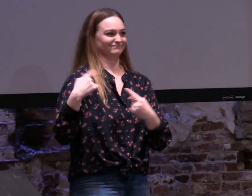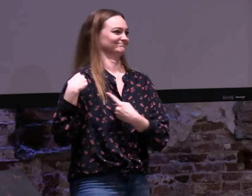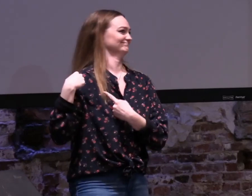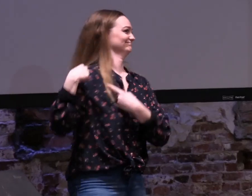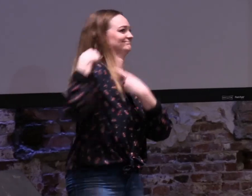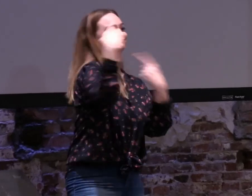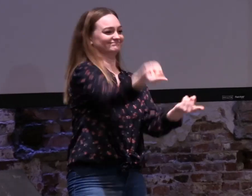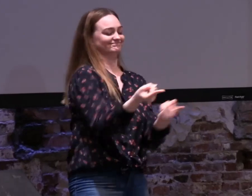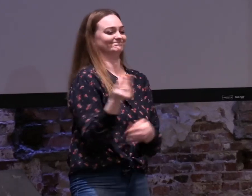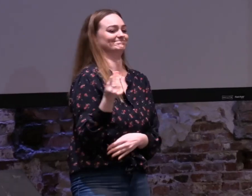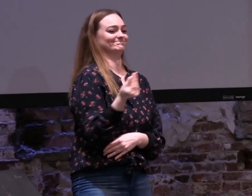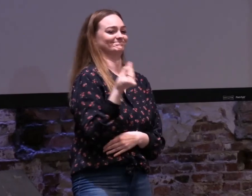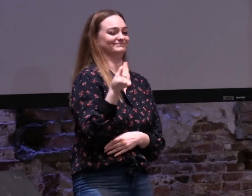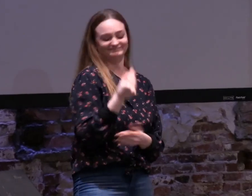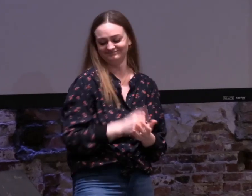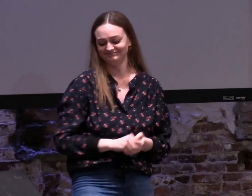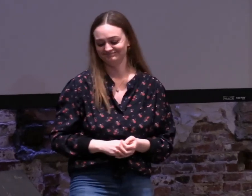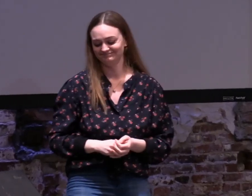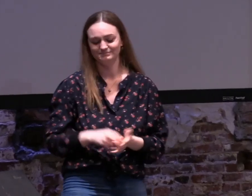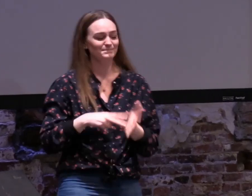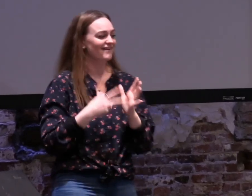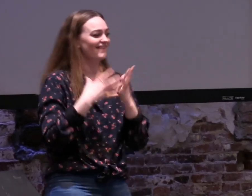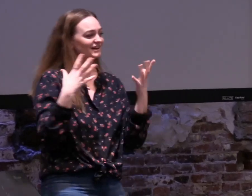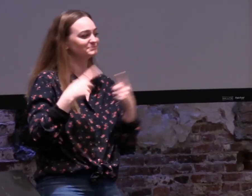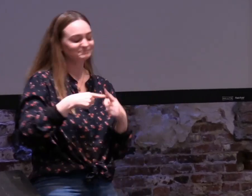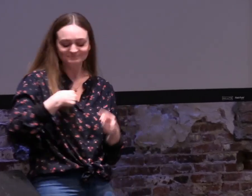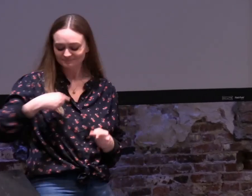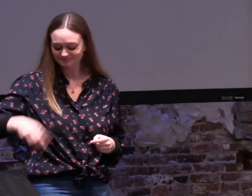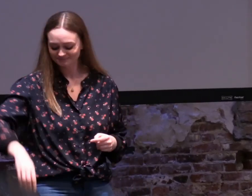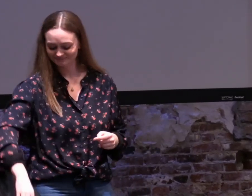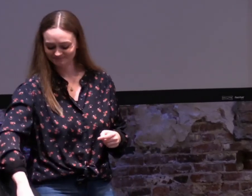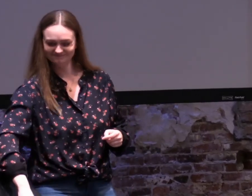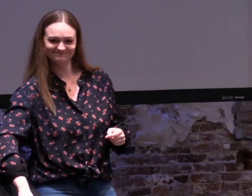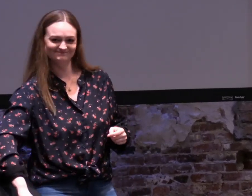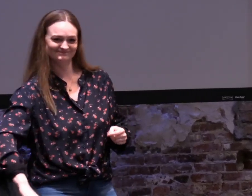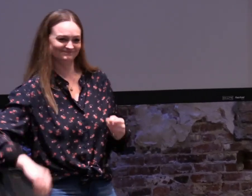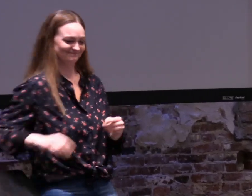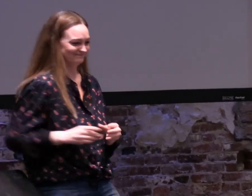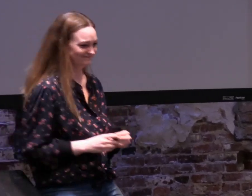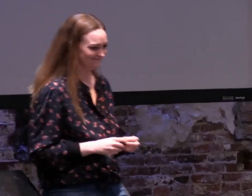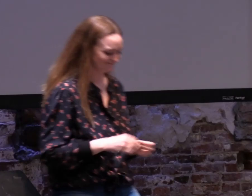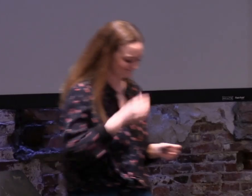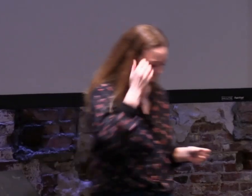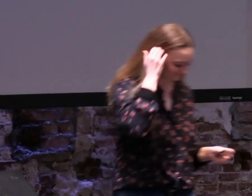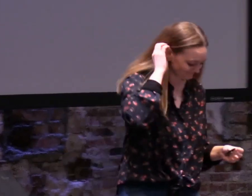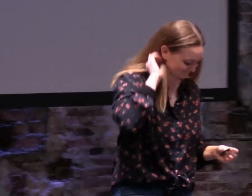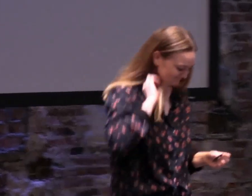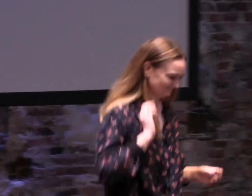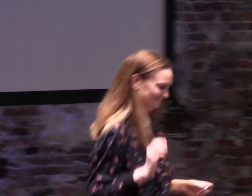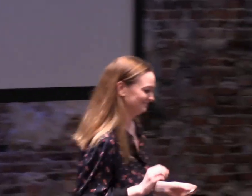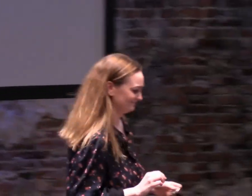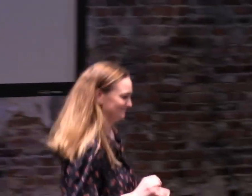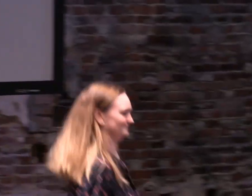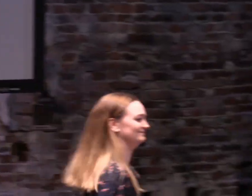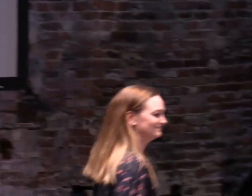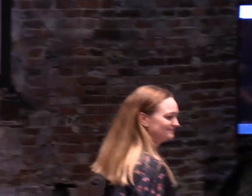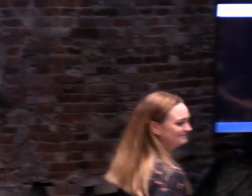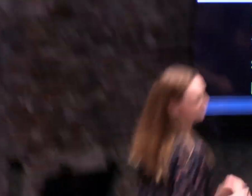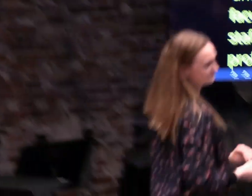staff, professionals, practitioners, do the work and get subsidized for it, get paid for it. That's when the shift was. So that's why this means